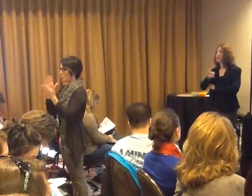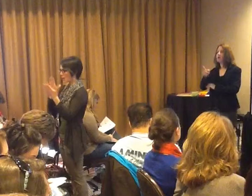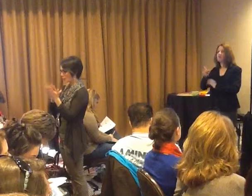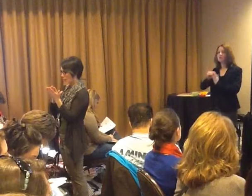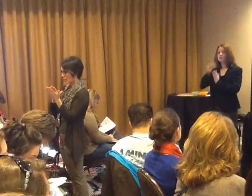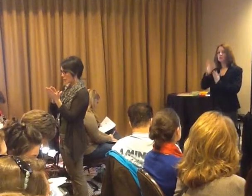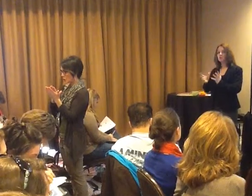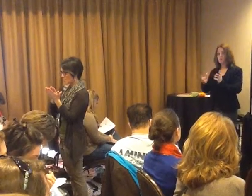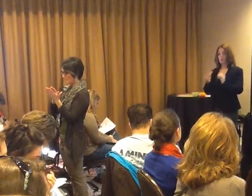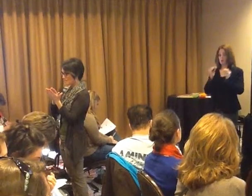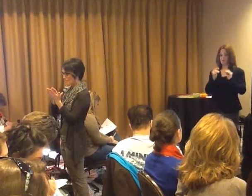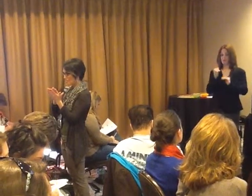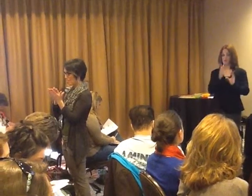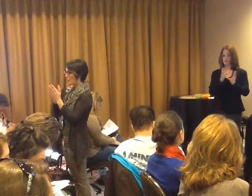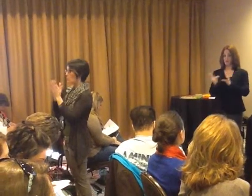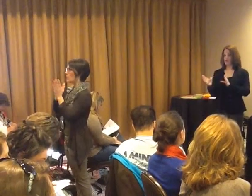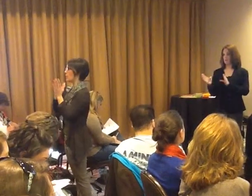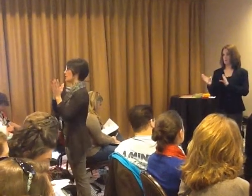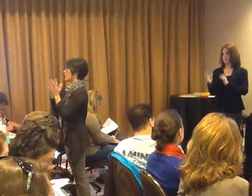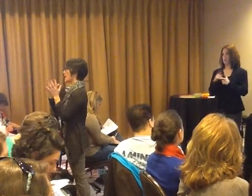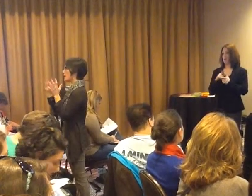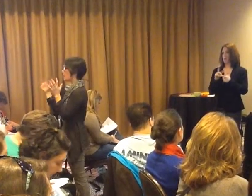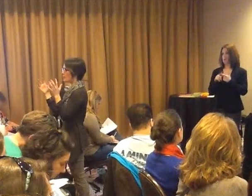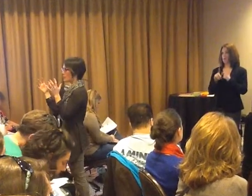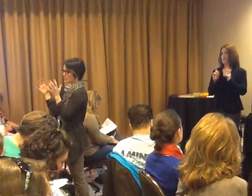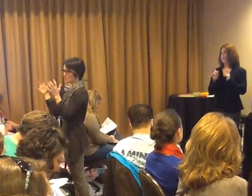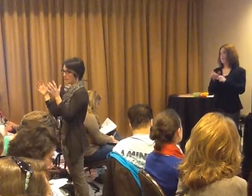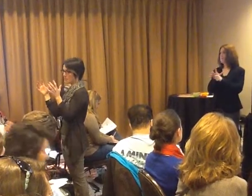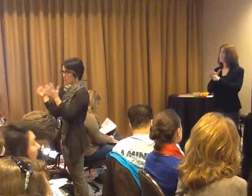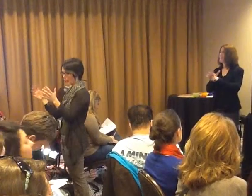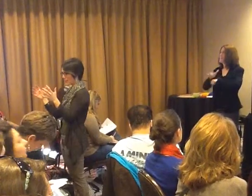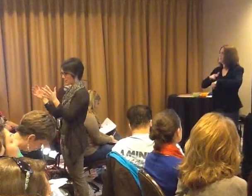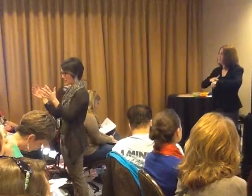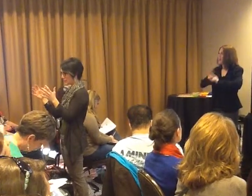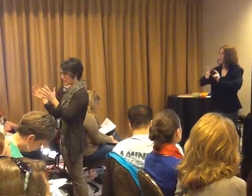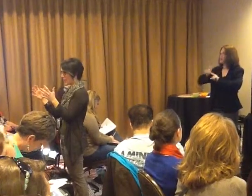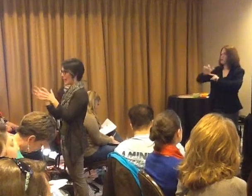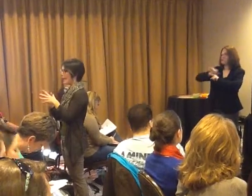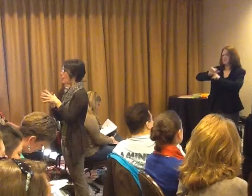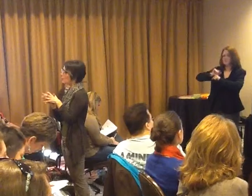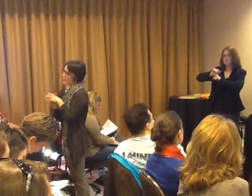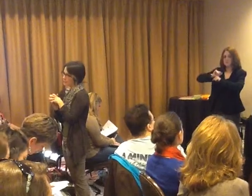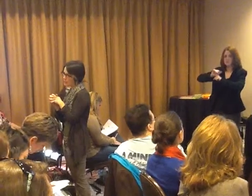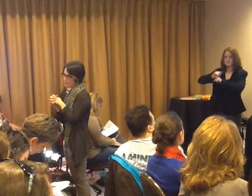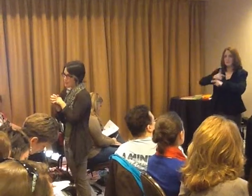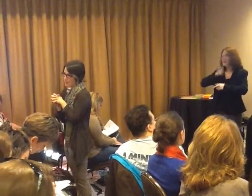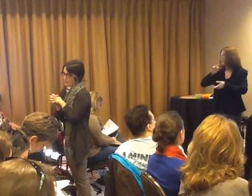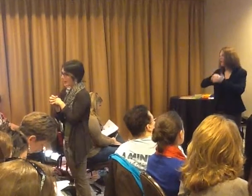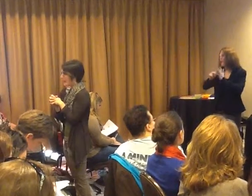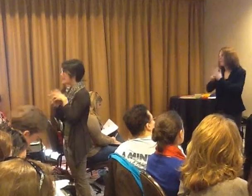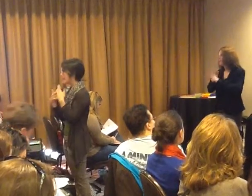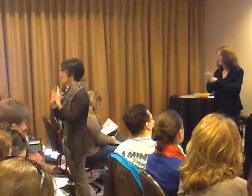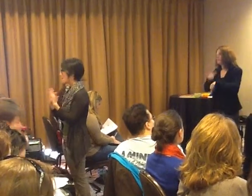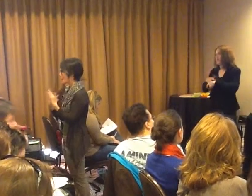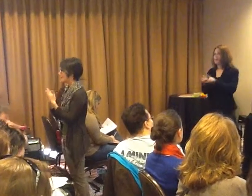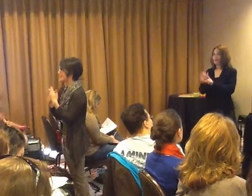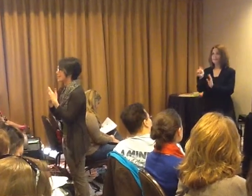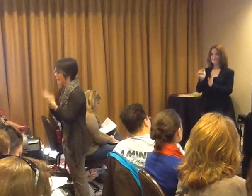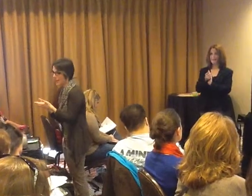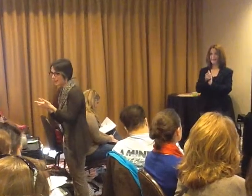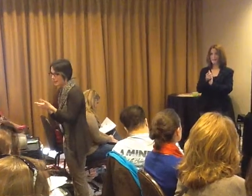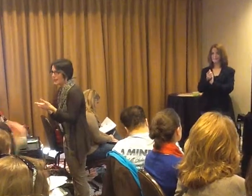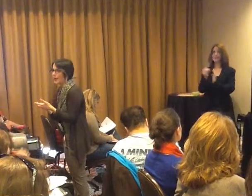teach them one strategy, and then we want to give them ample amounts of time to practice it. And I don't mean ample amounts of time like 10